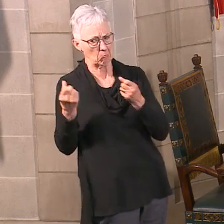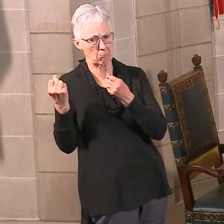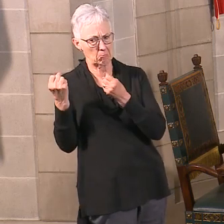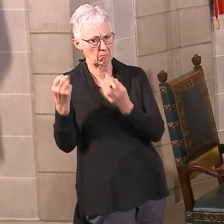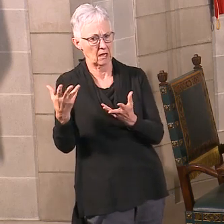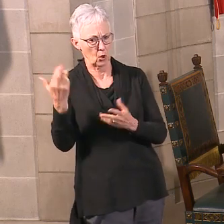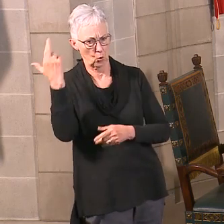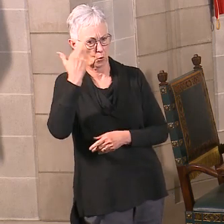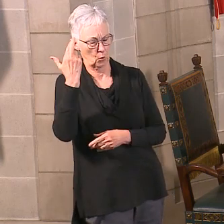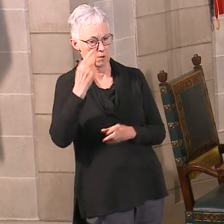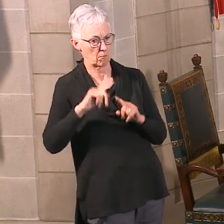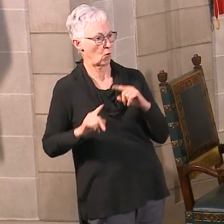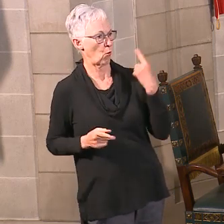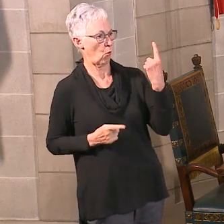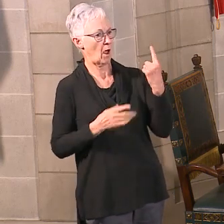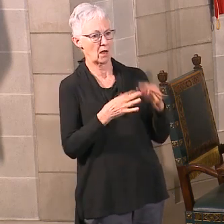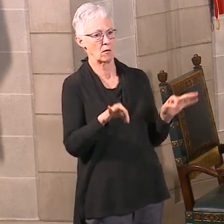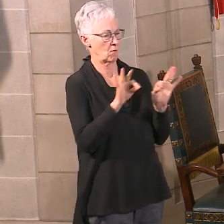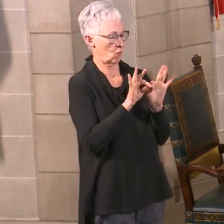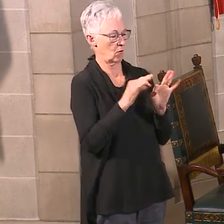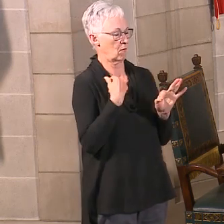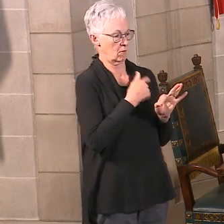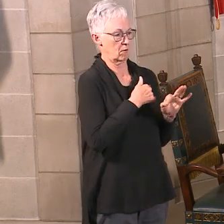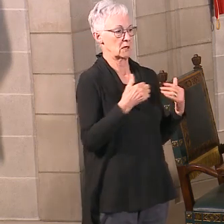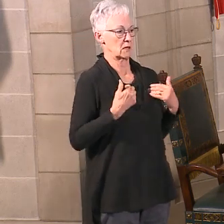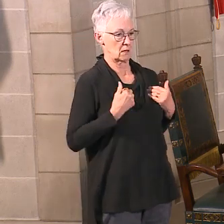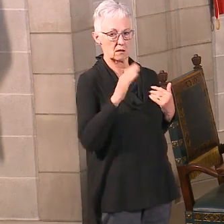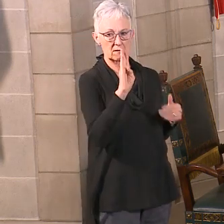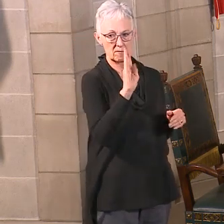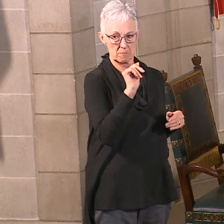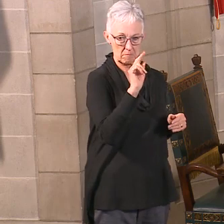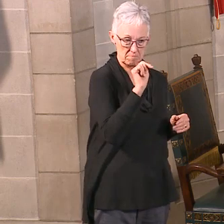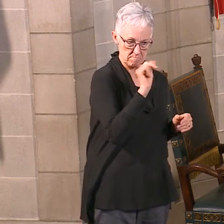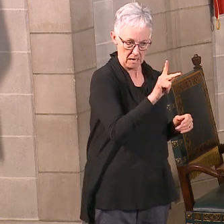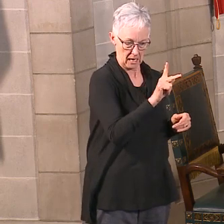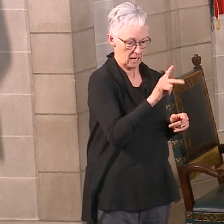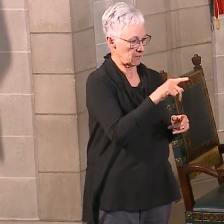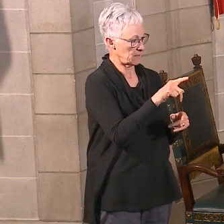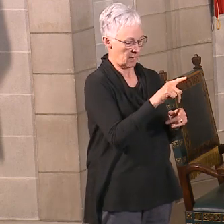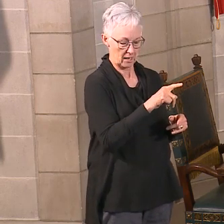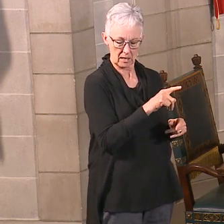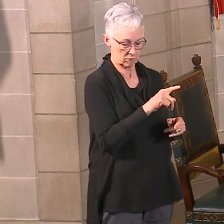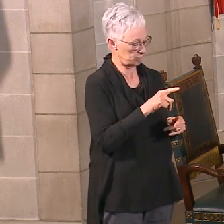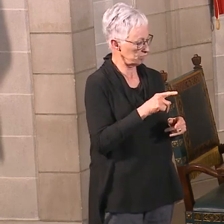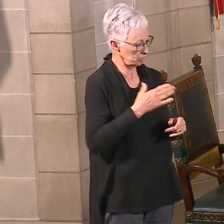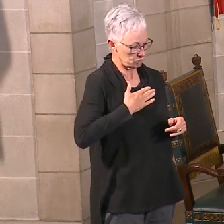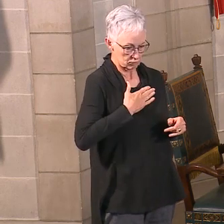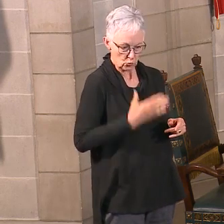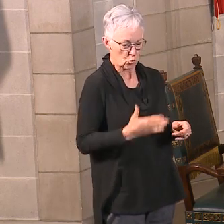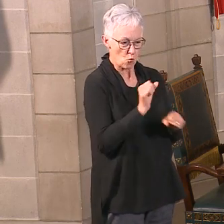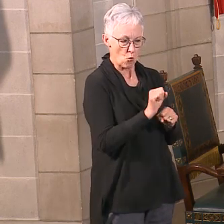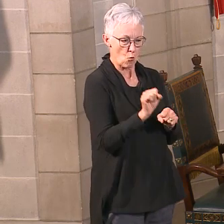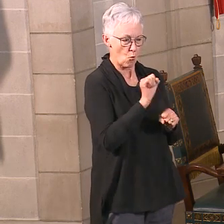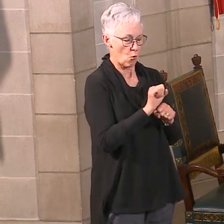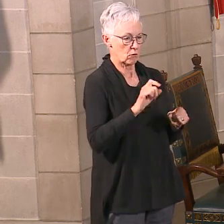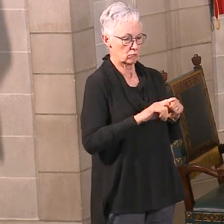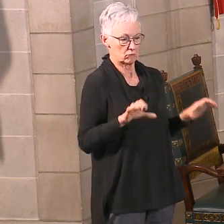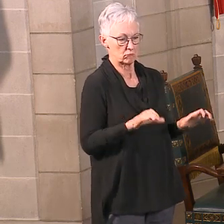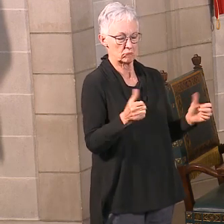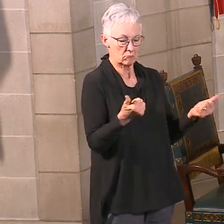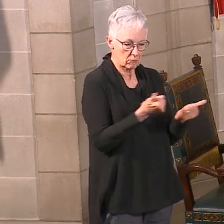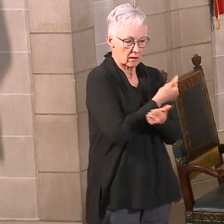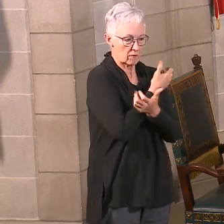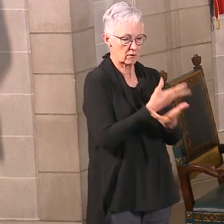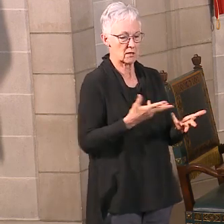that we have community bankers who worked really, really hard to be able to serve their customers and make sure that they did everything they possibly could